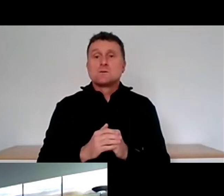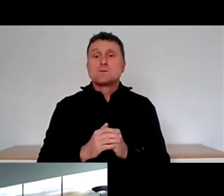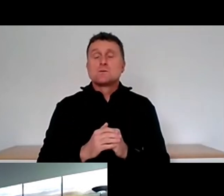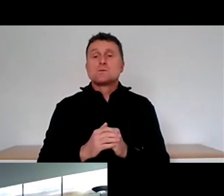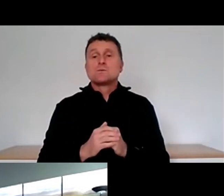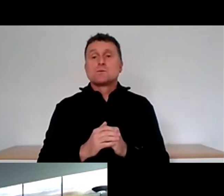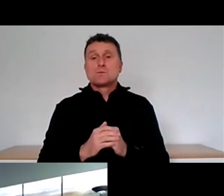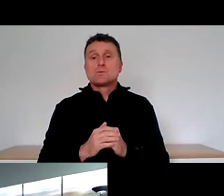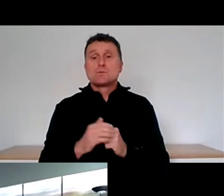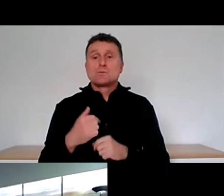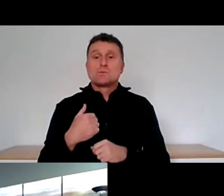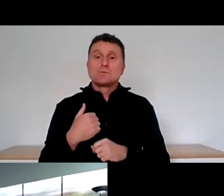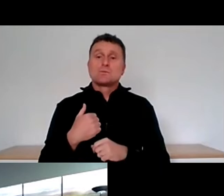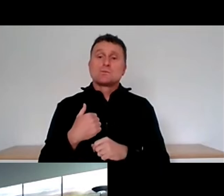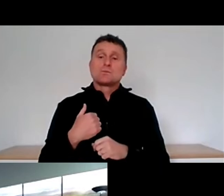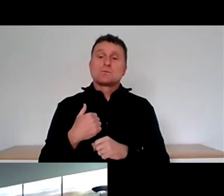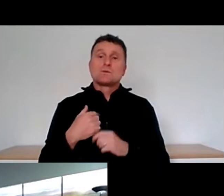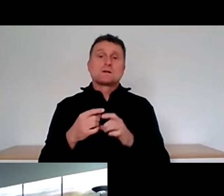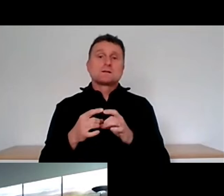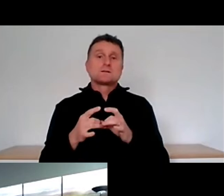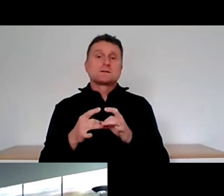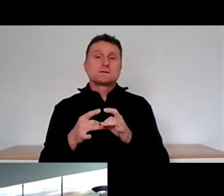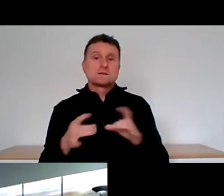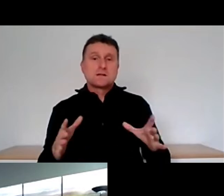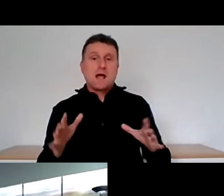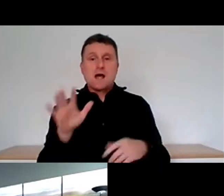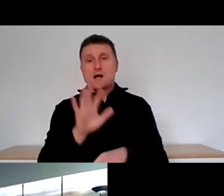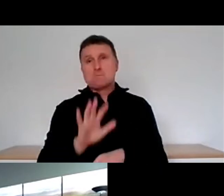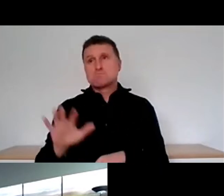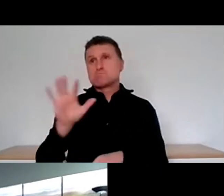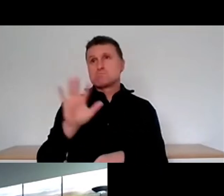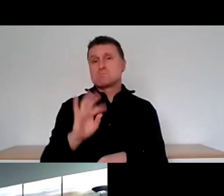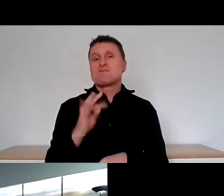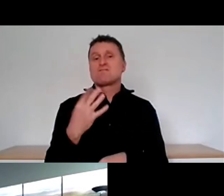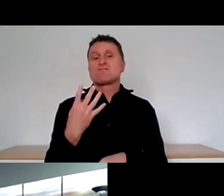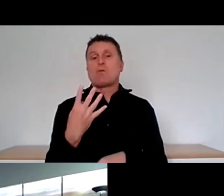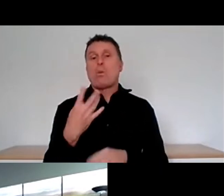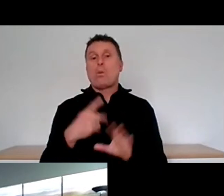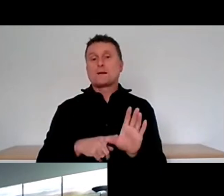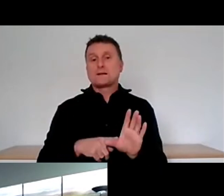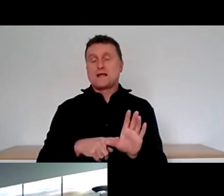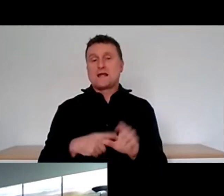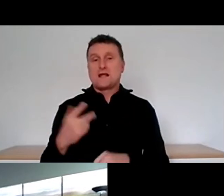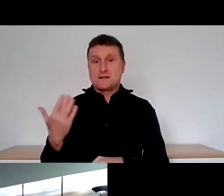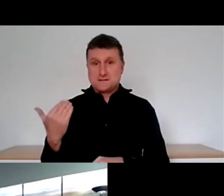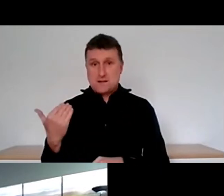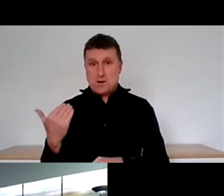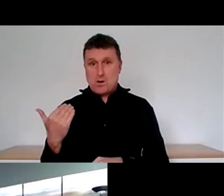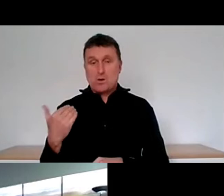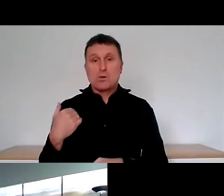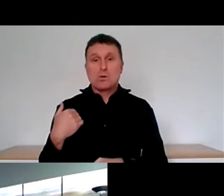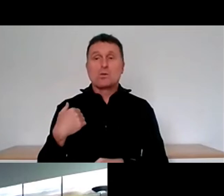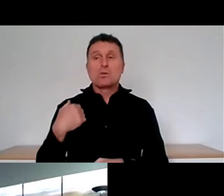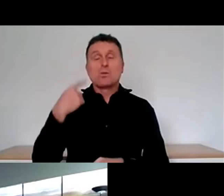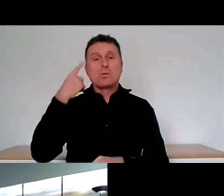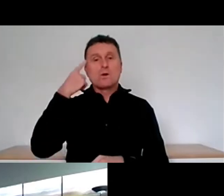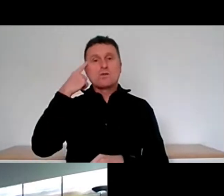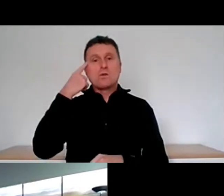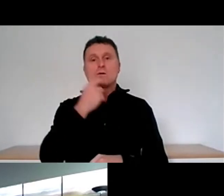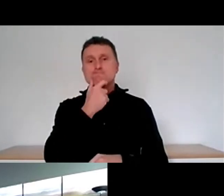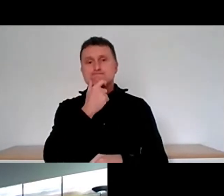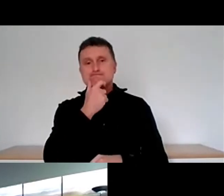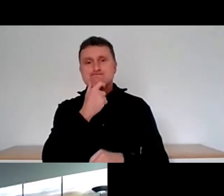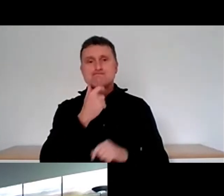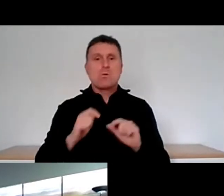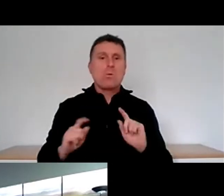this journey about 4 years ago, and we started trying to think about what is it we're trying to address. And we landed on